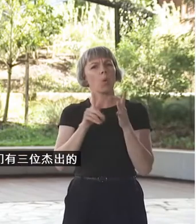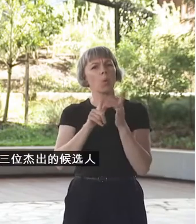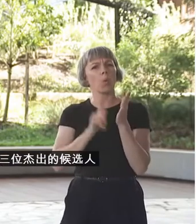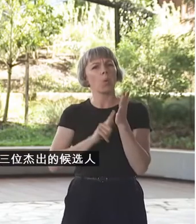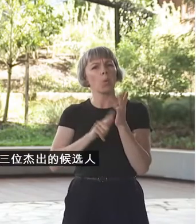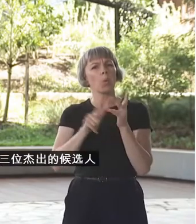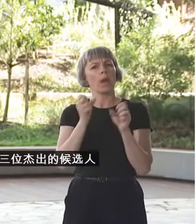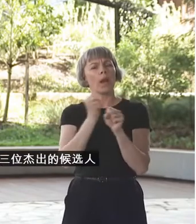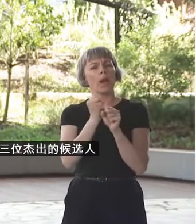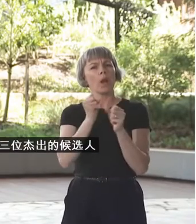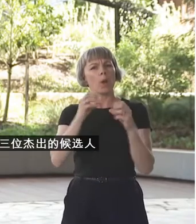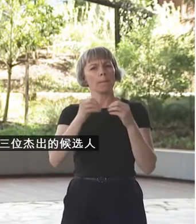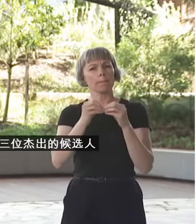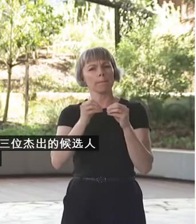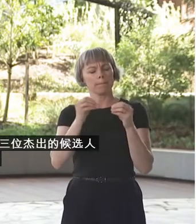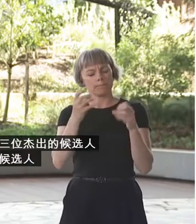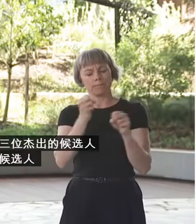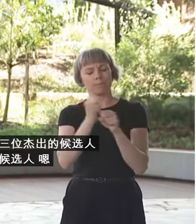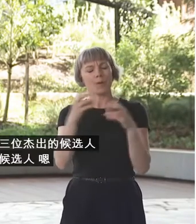three exceptional